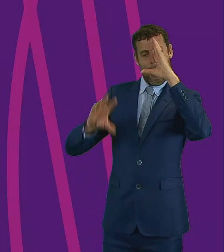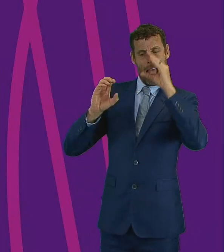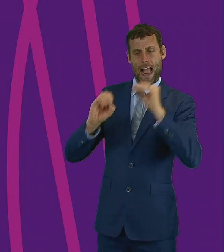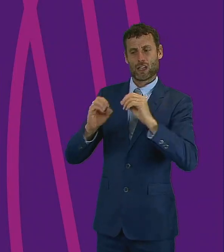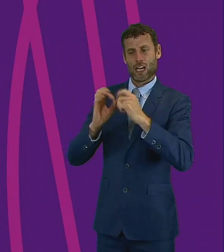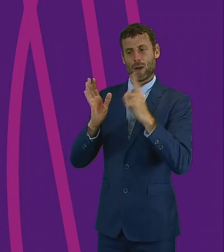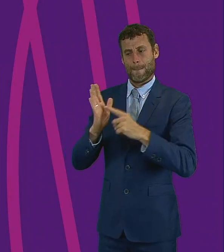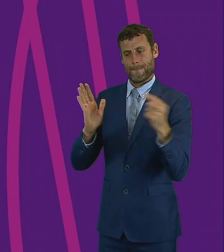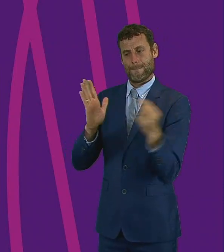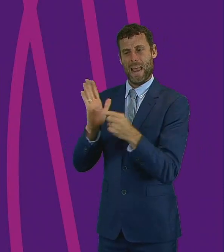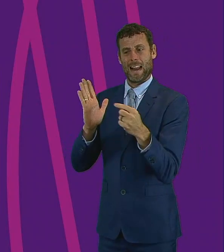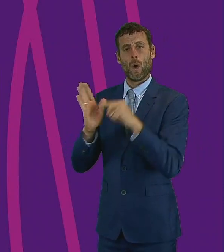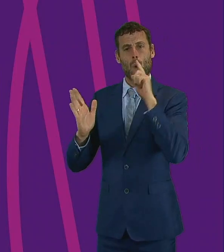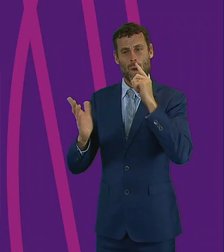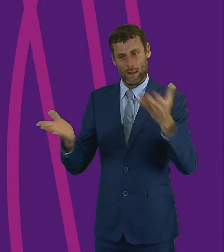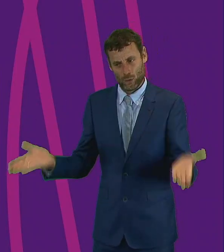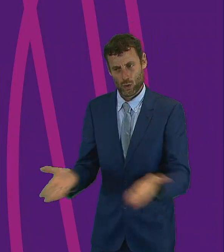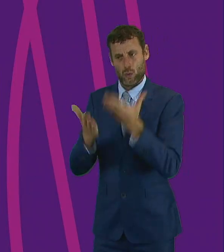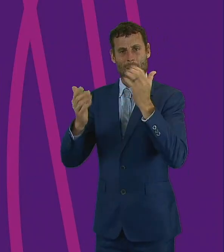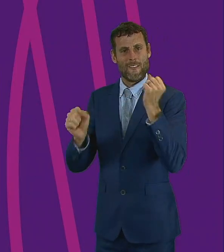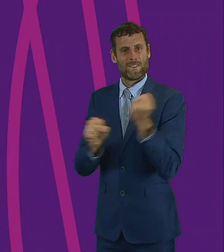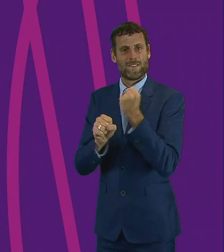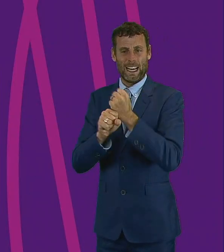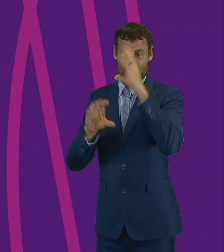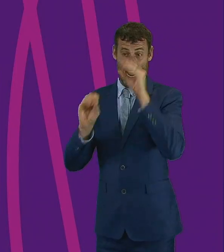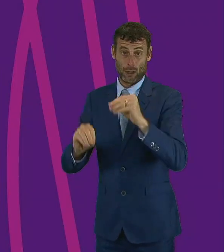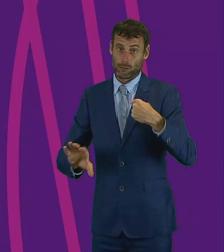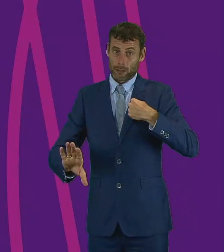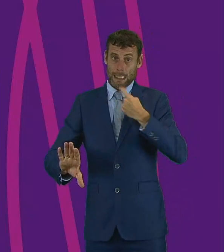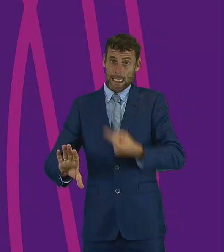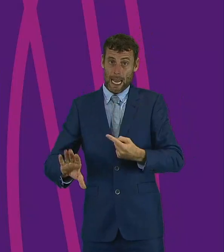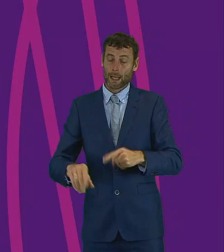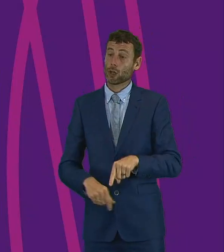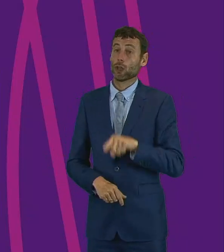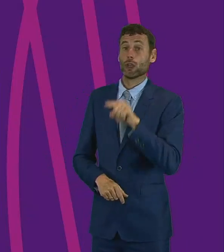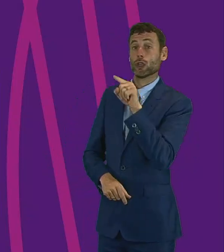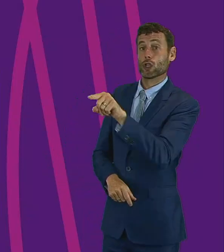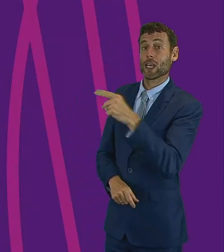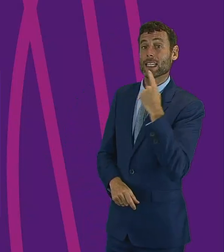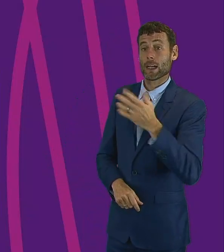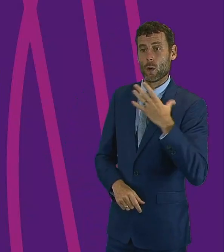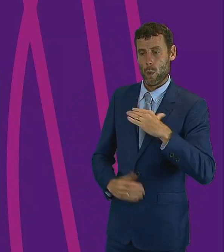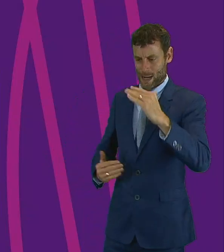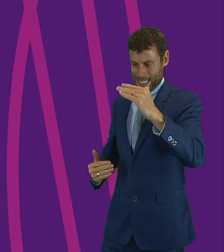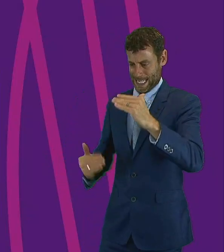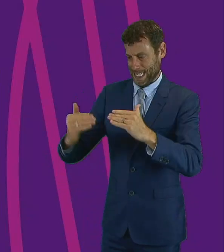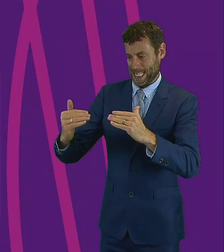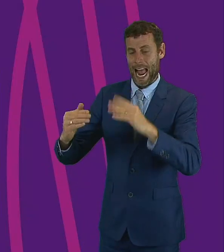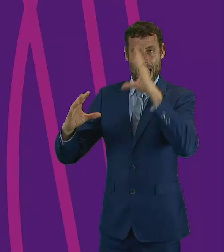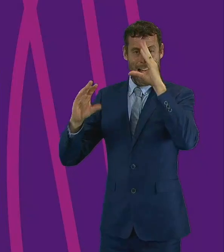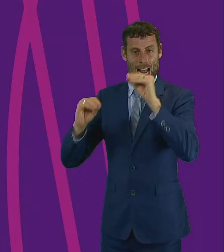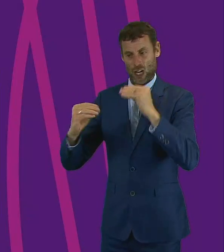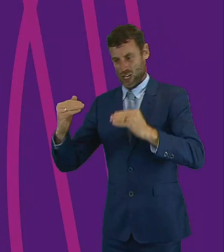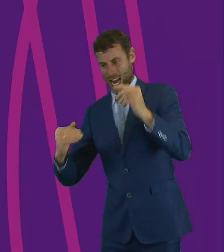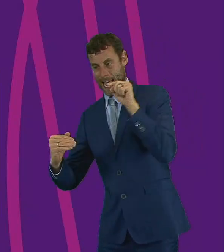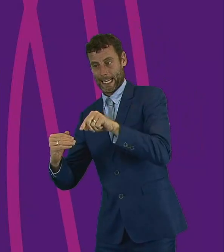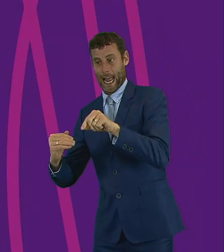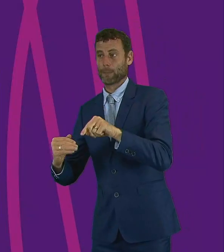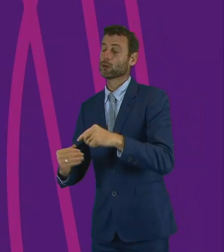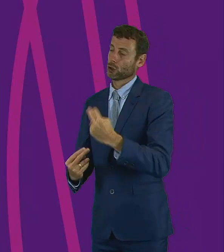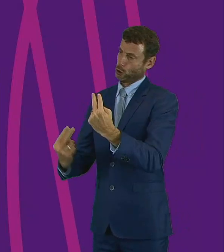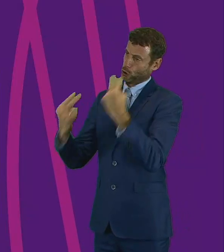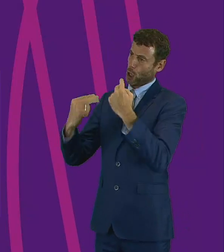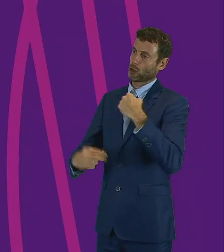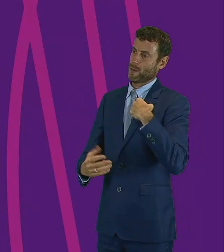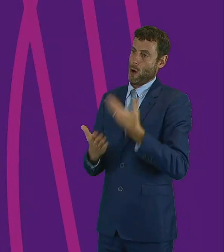to fix Scottish education, not us. It was her that said closing the attainment gap was what she wanted judged by, and her record simply